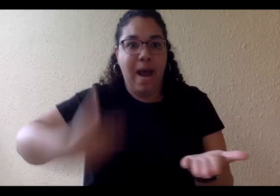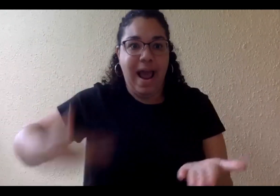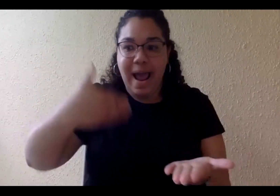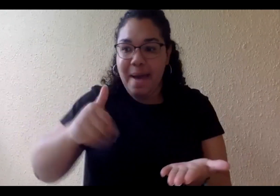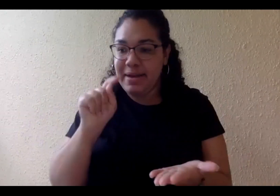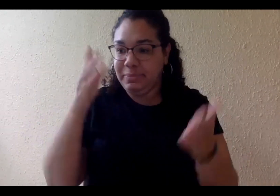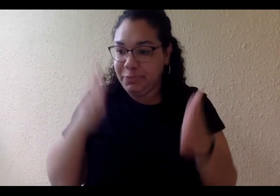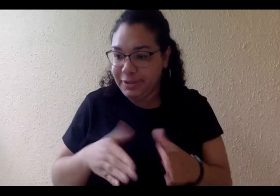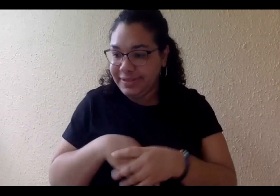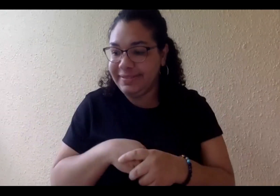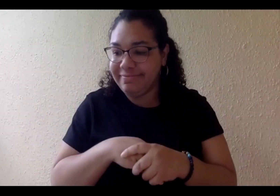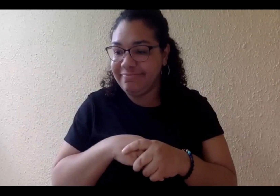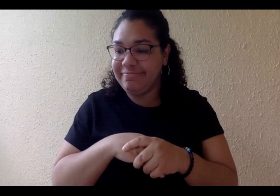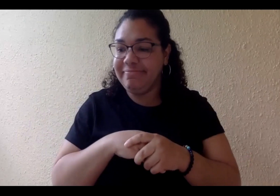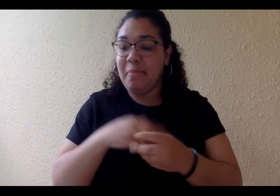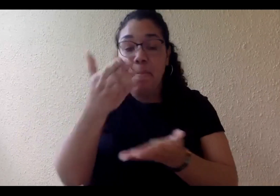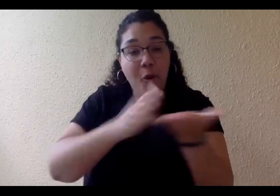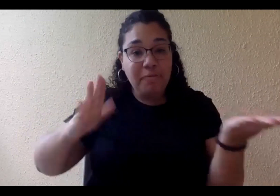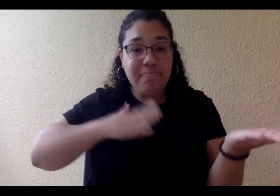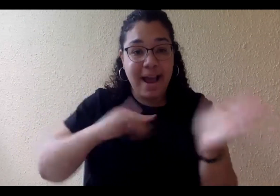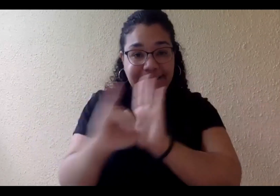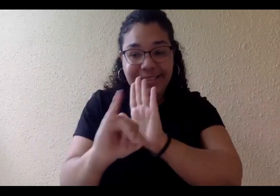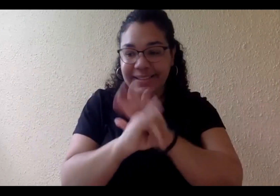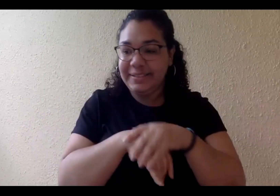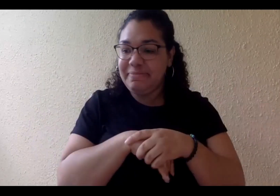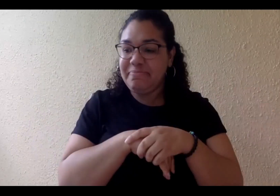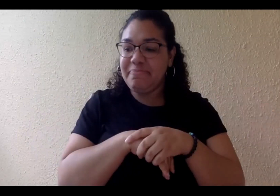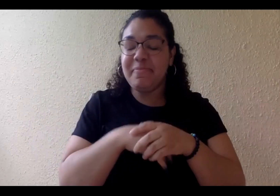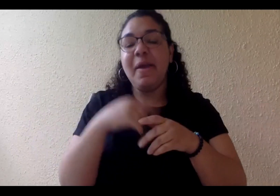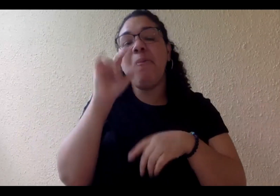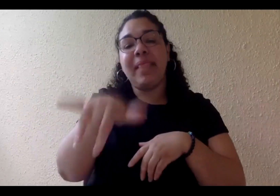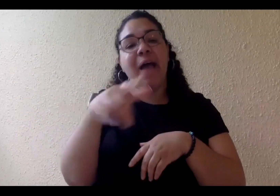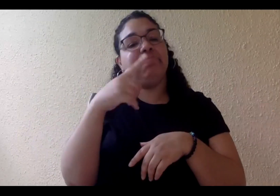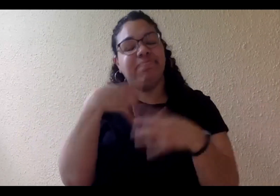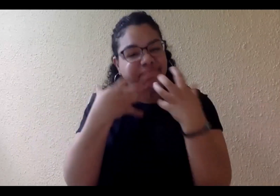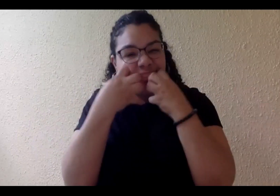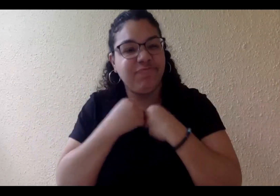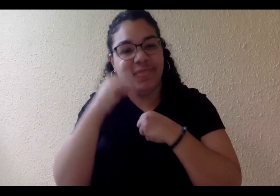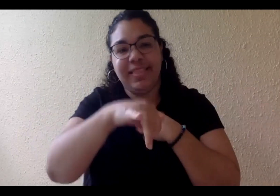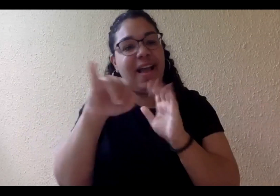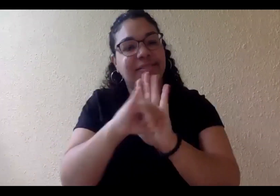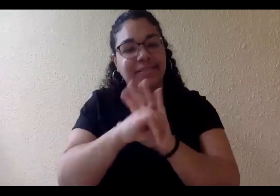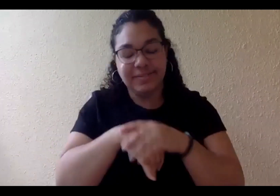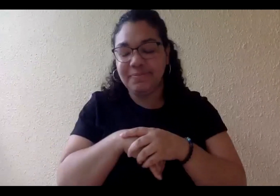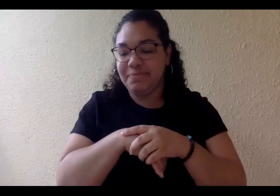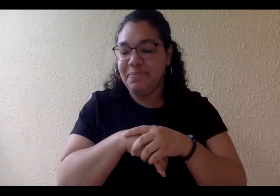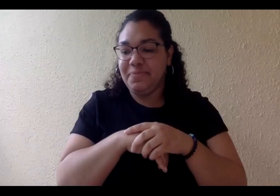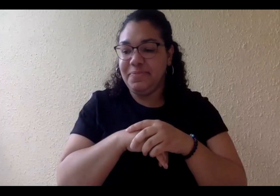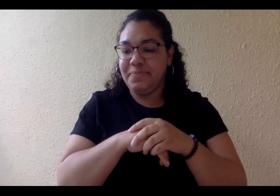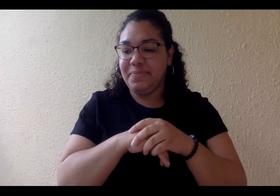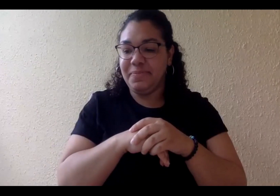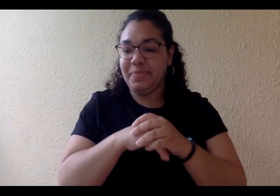For me, it's a significant part of who I am as a person. It's part of my identity. And that's something that